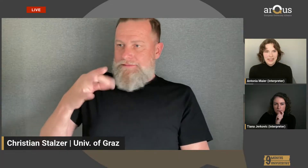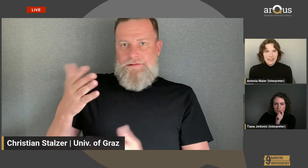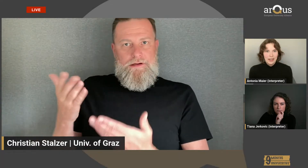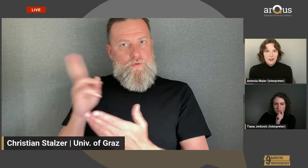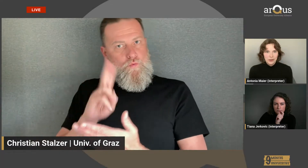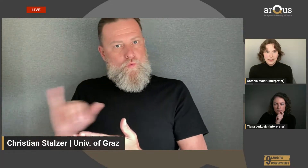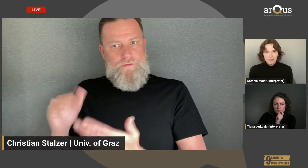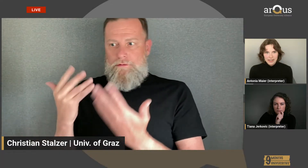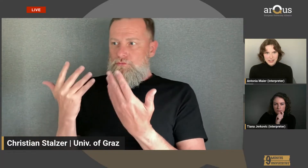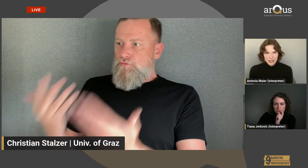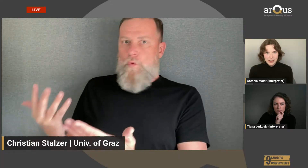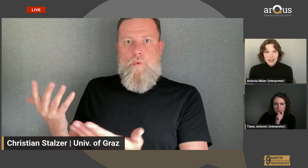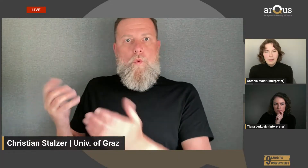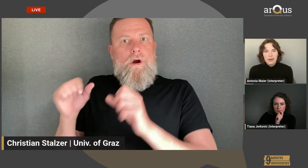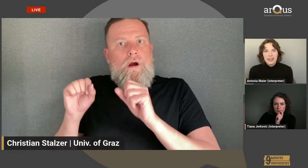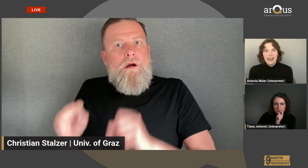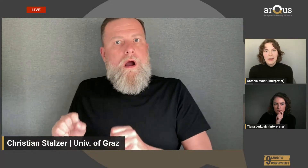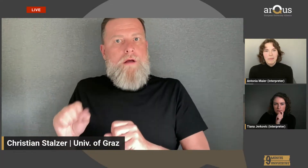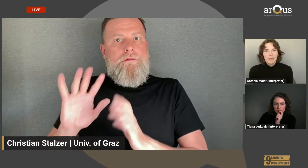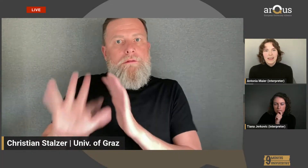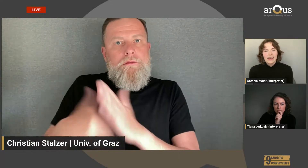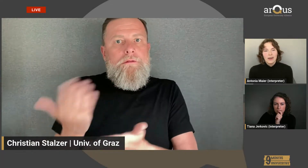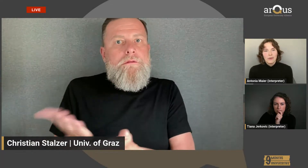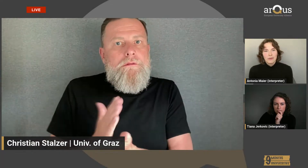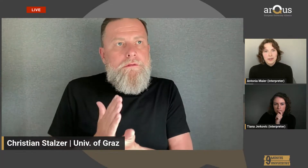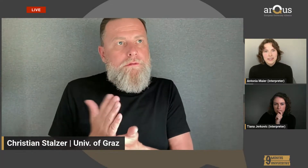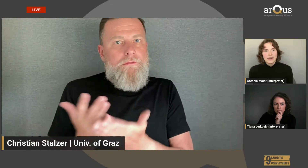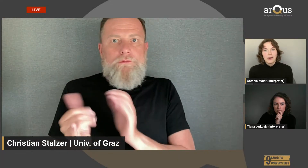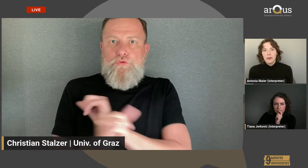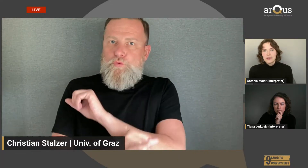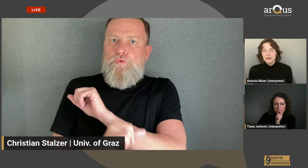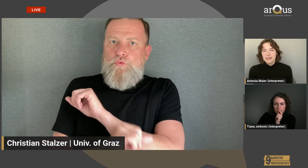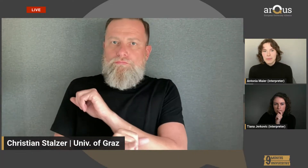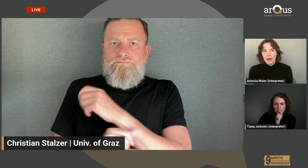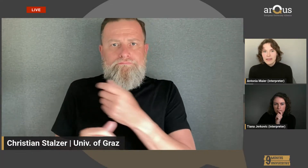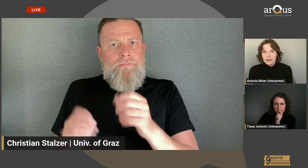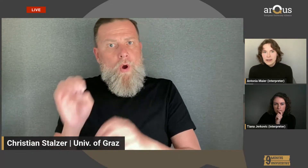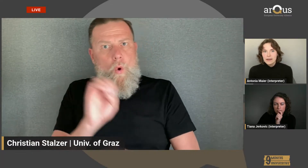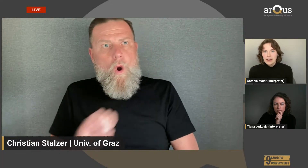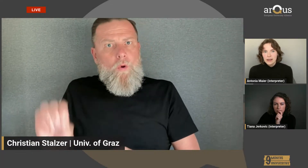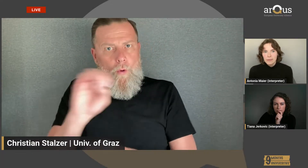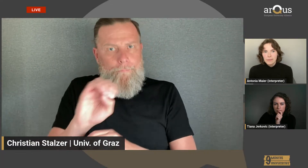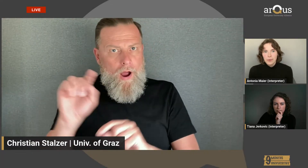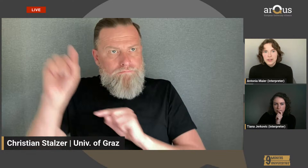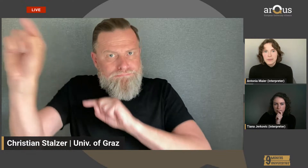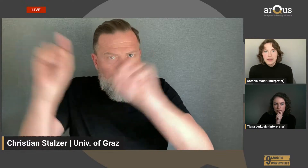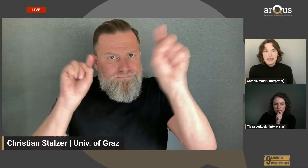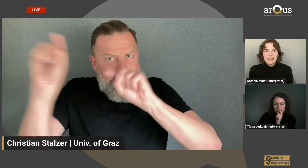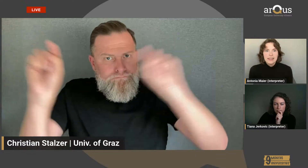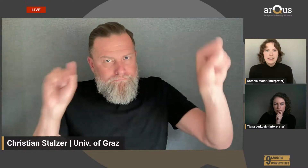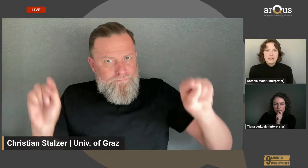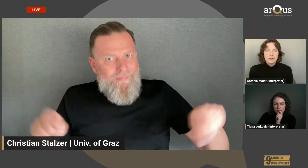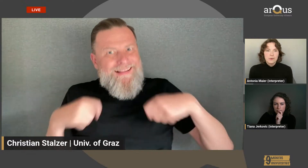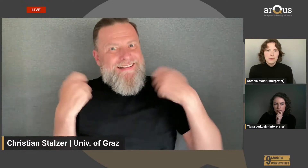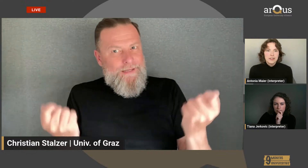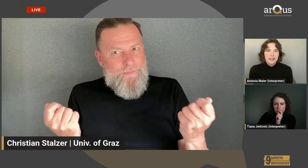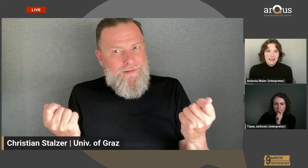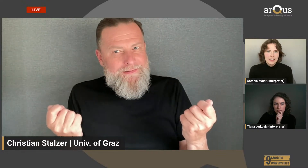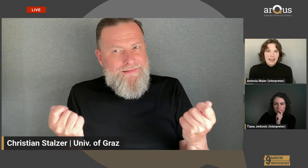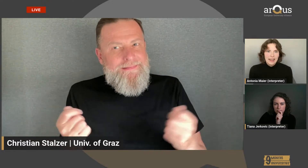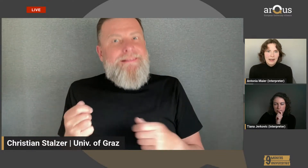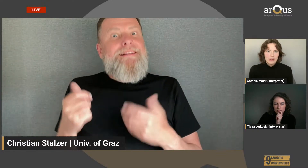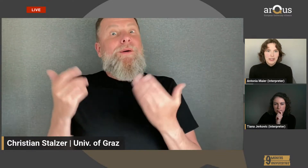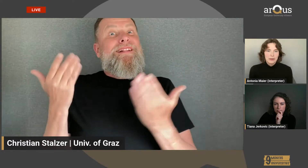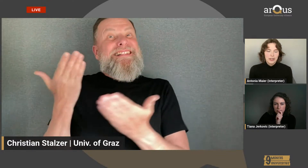a really good message. But of course, there are also some other possibilities to